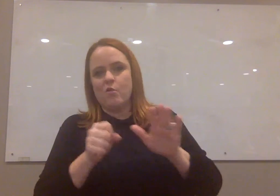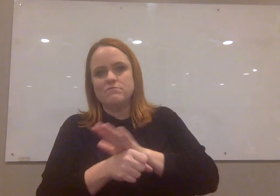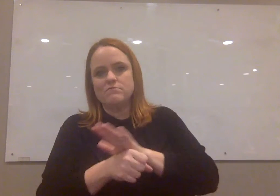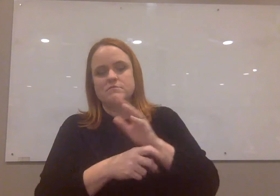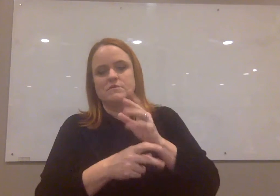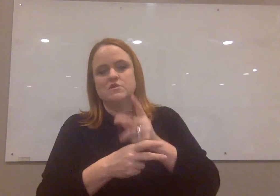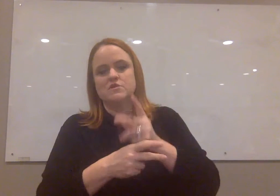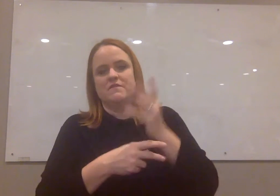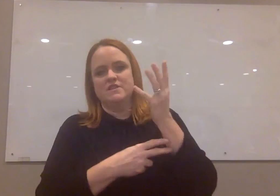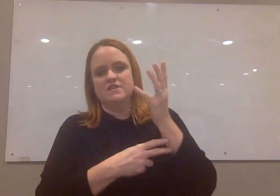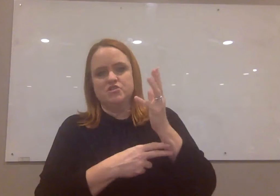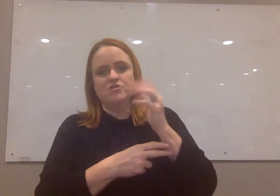tree under test.